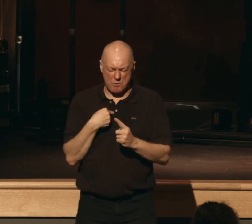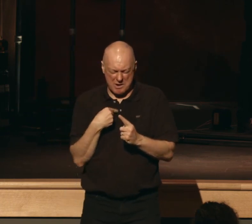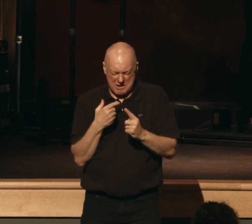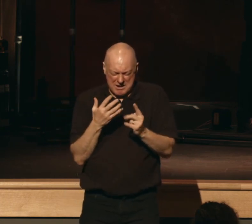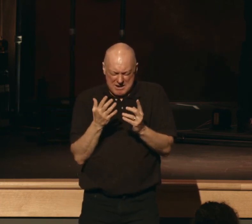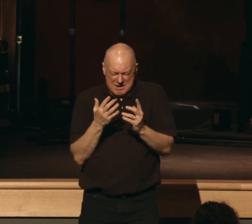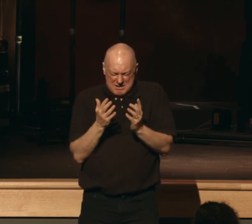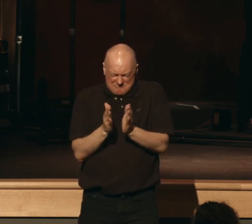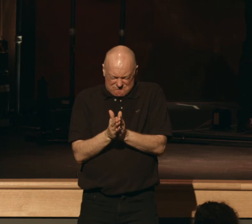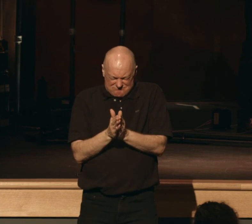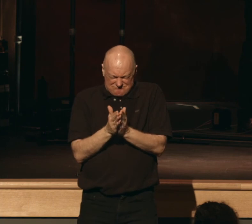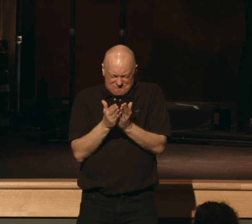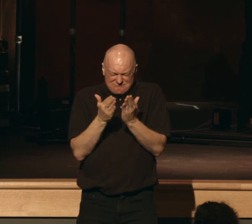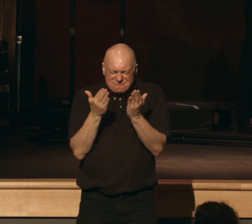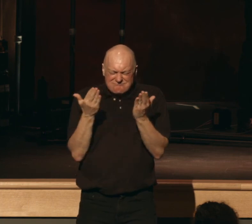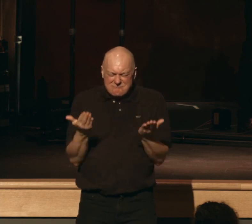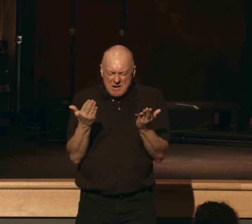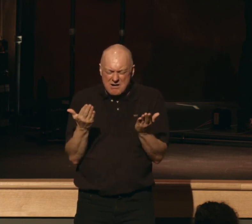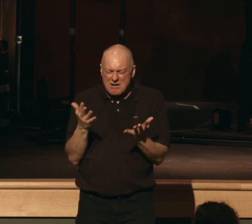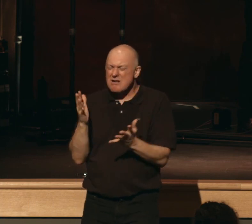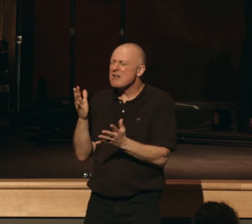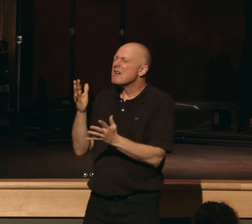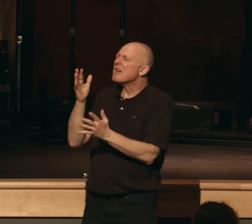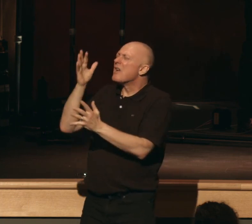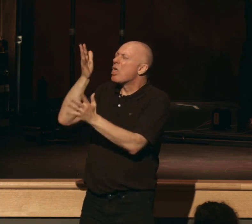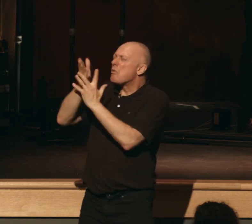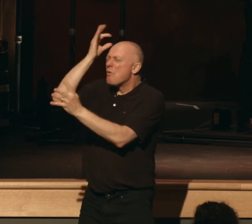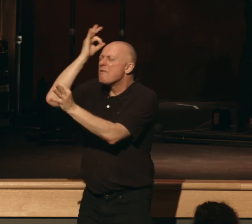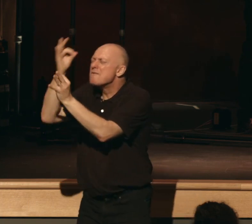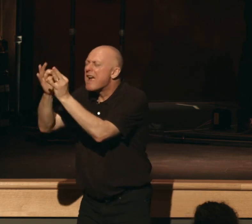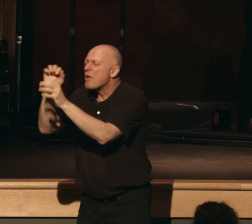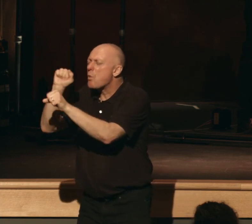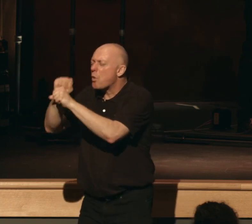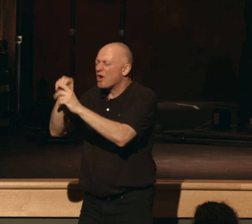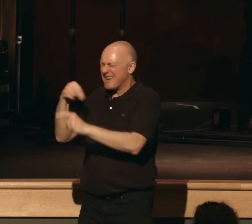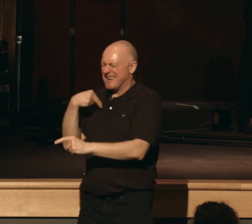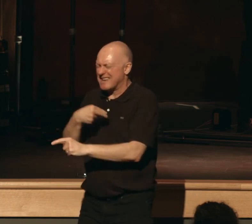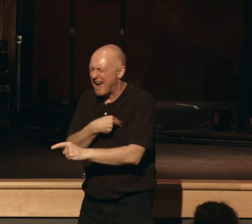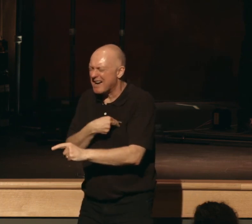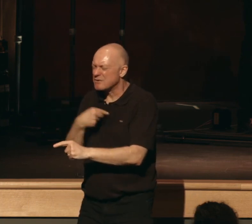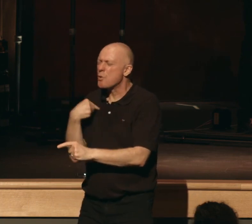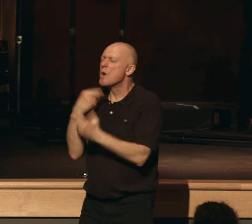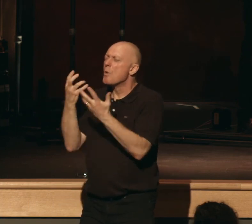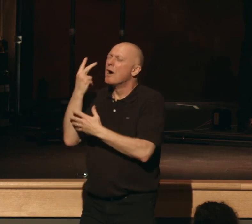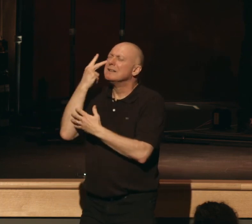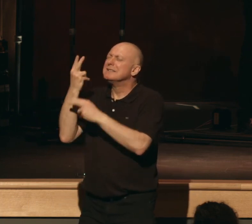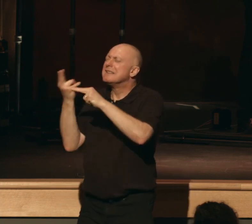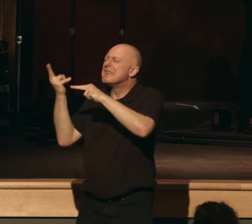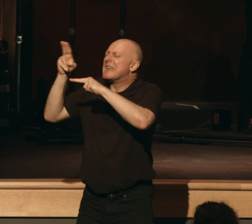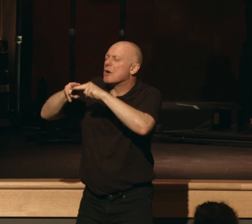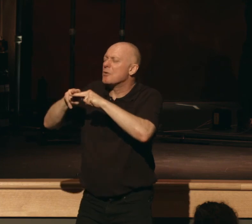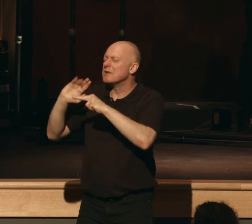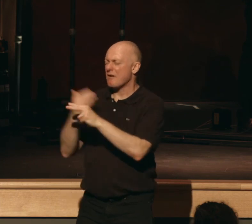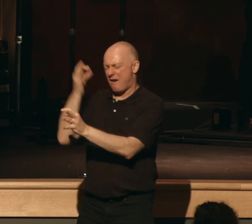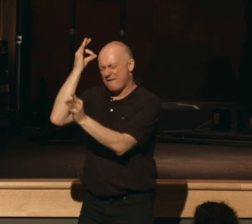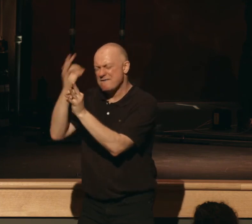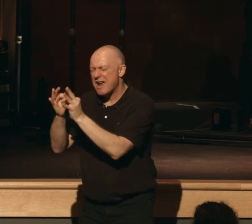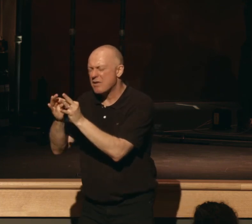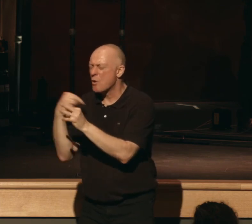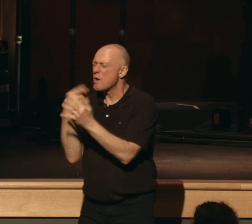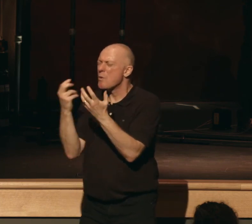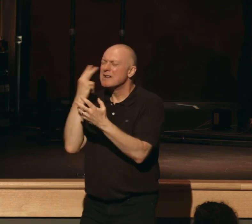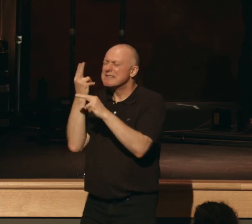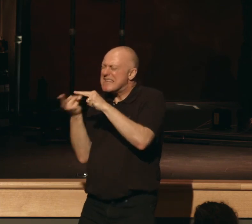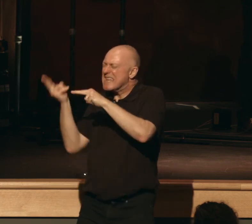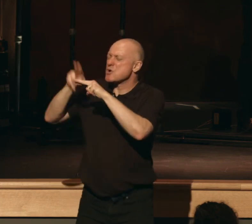up that channel, Lord, would you please work in us that we would see an increase in our faith, that we would